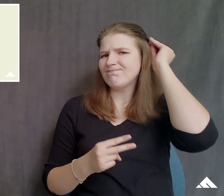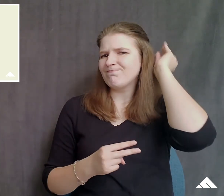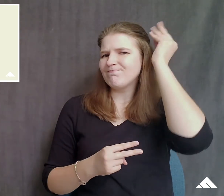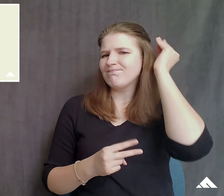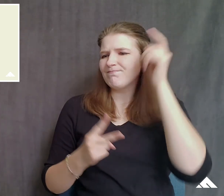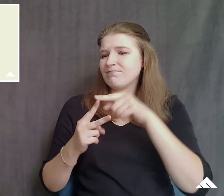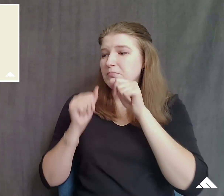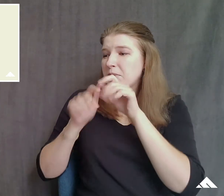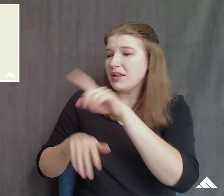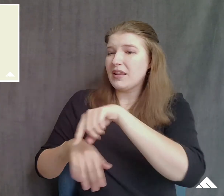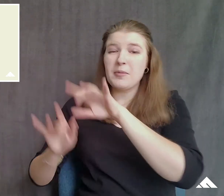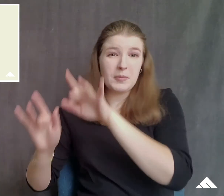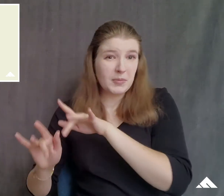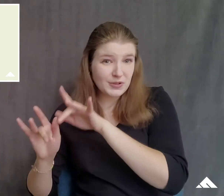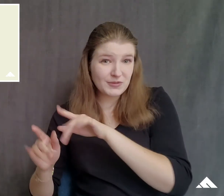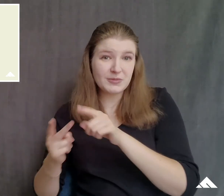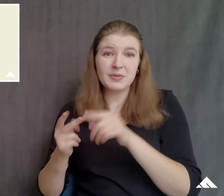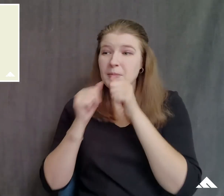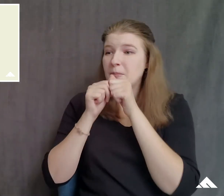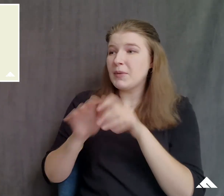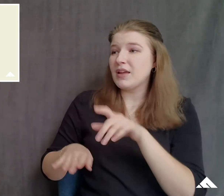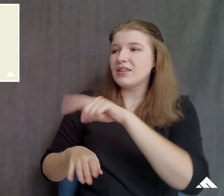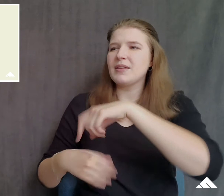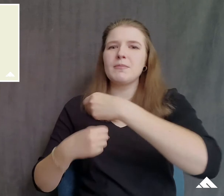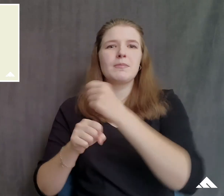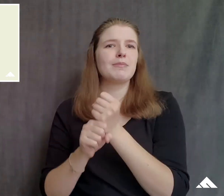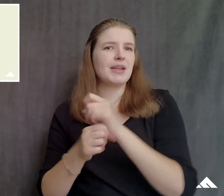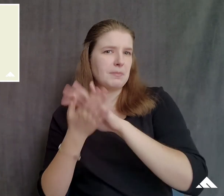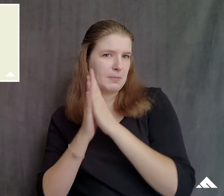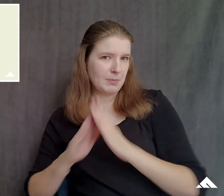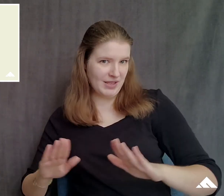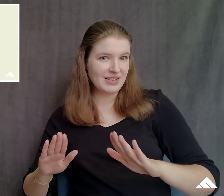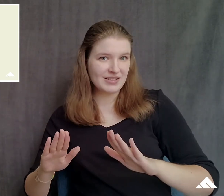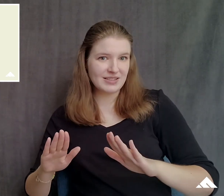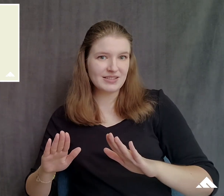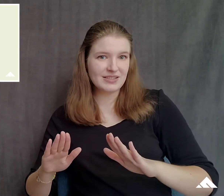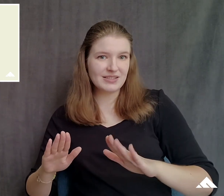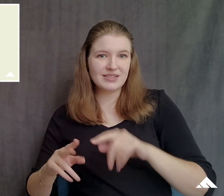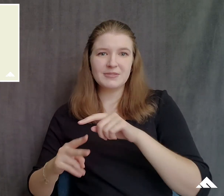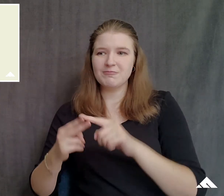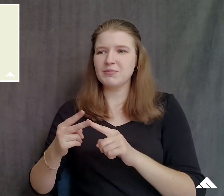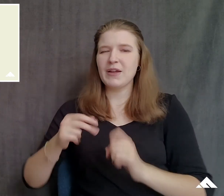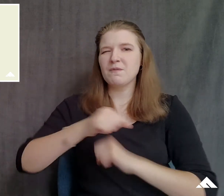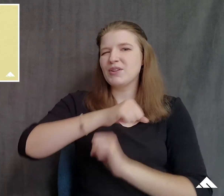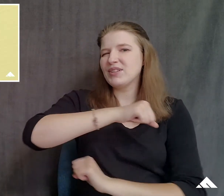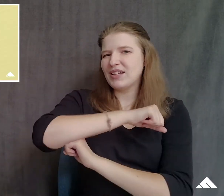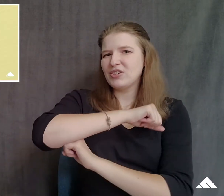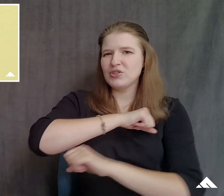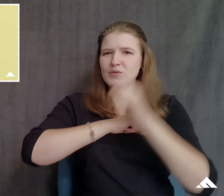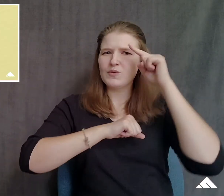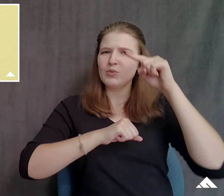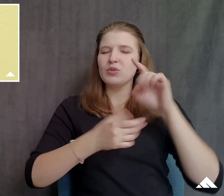Blessed are the merciful, and blessed are the peacemakers. This is the foundation for the relationship choice. Really,